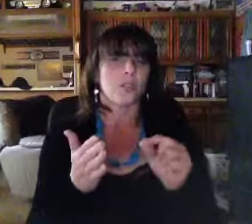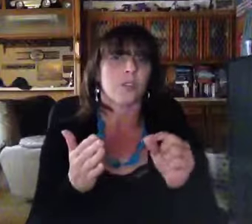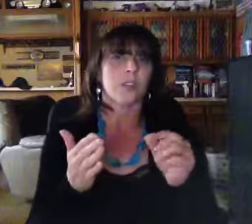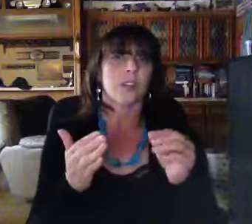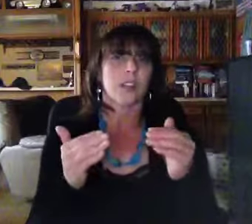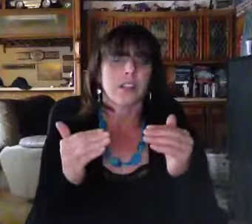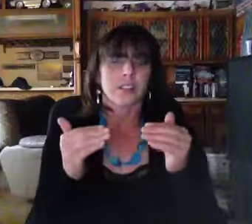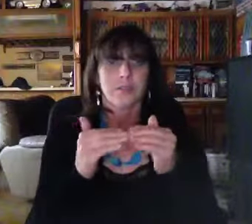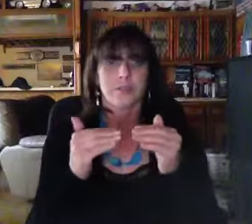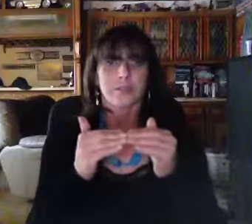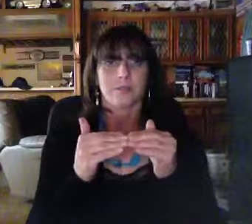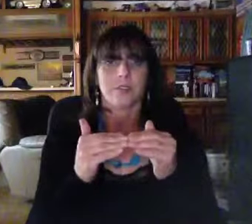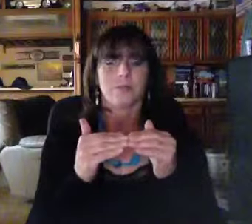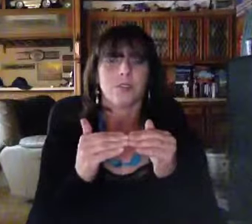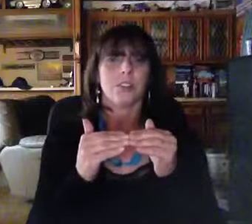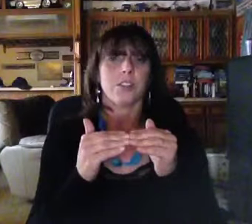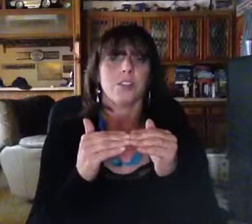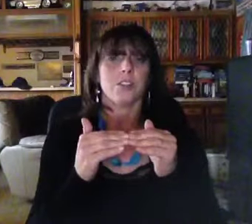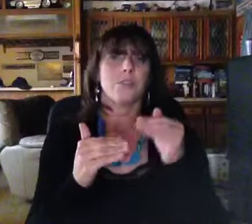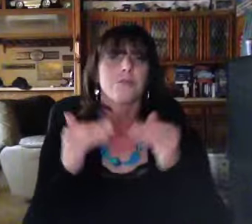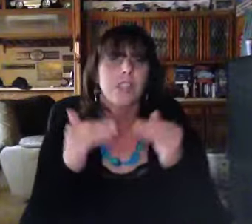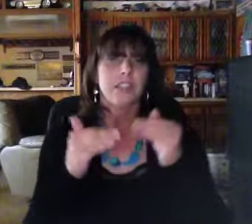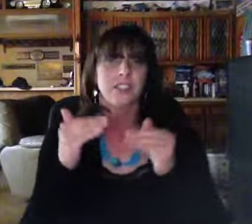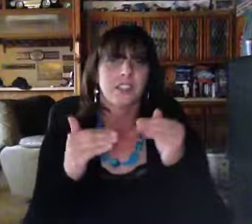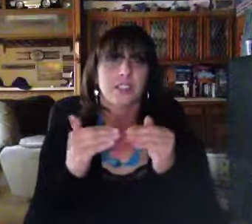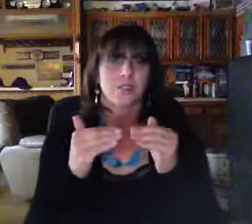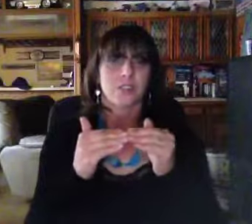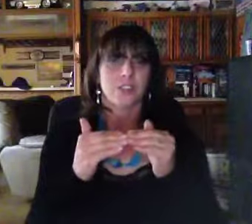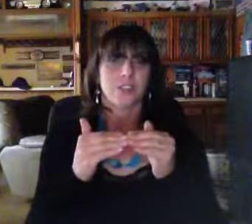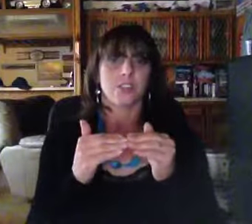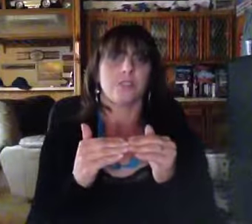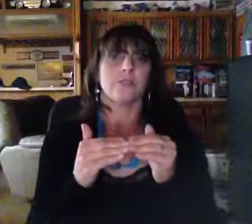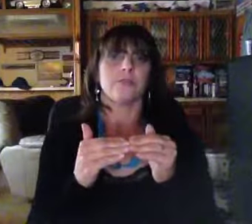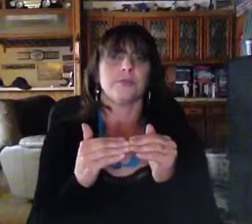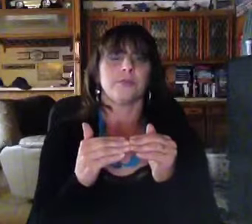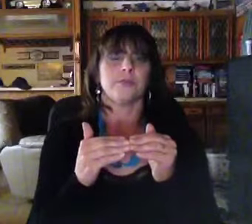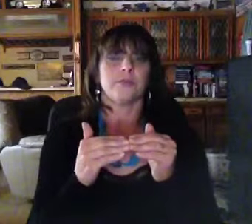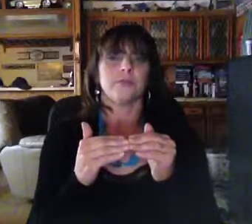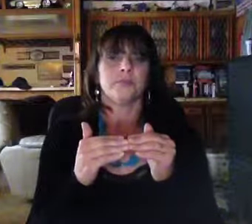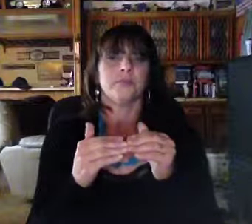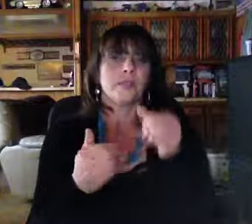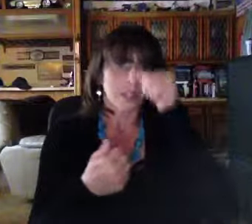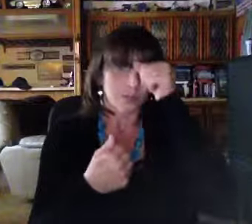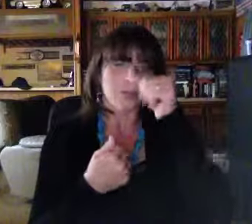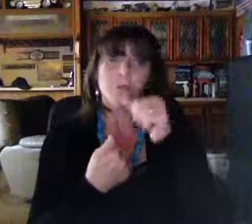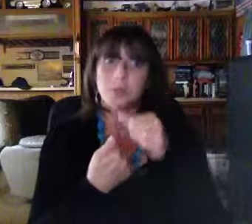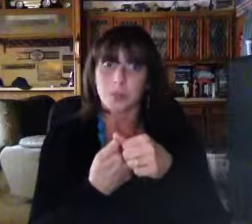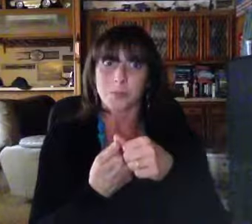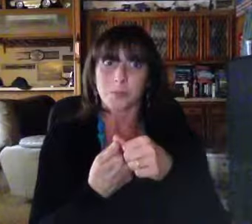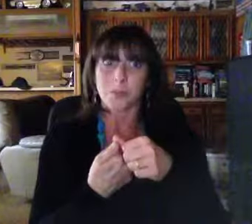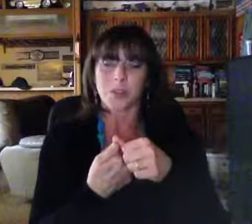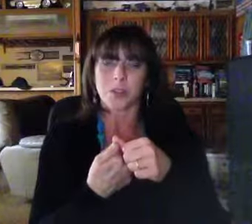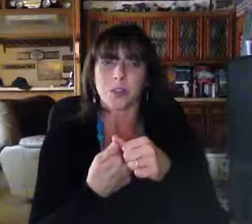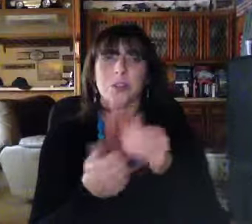elements are diatomic in the free state. Oxygen, for example, is O2 as an individual element. So if we